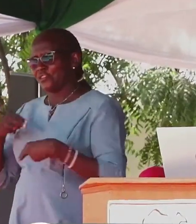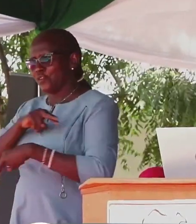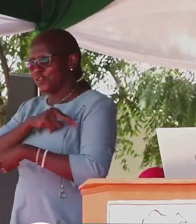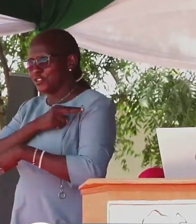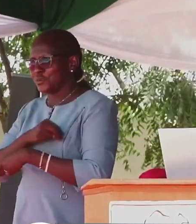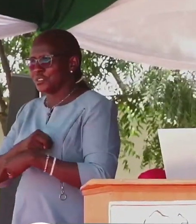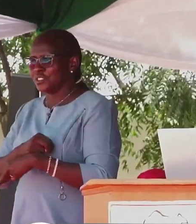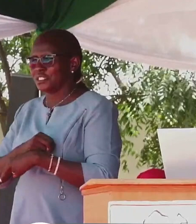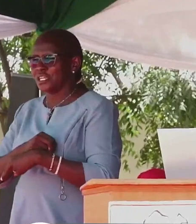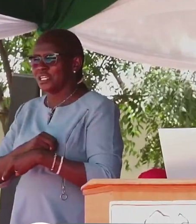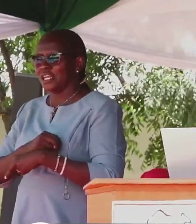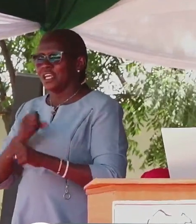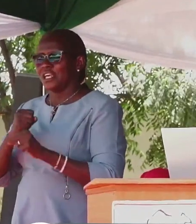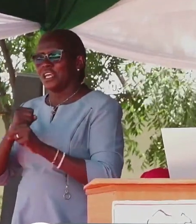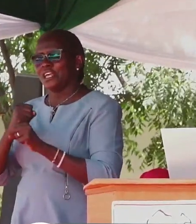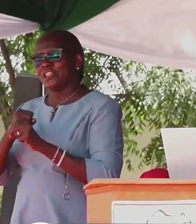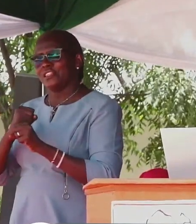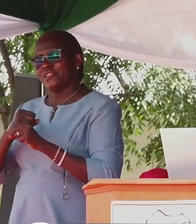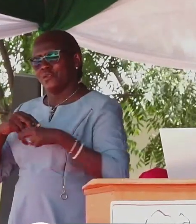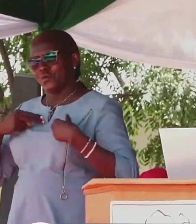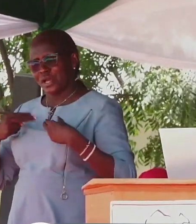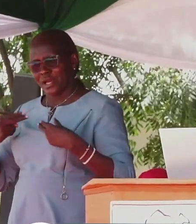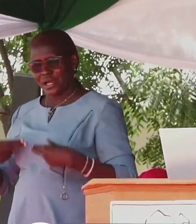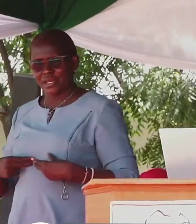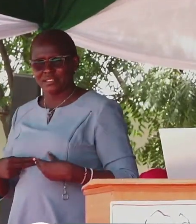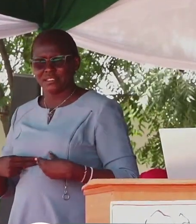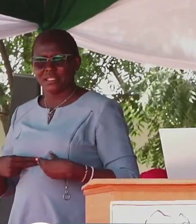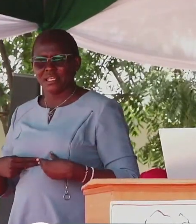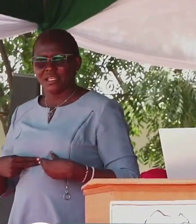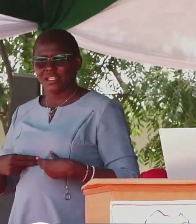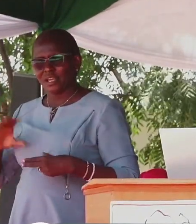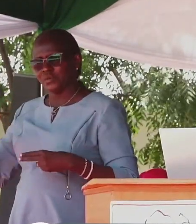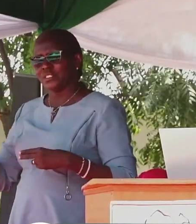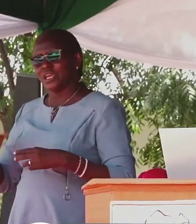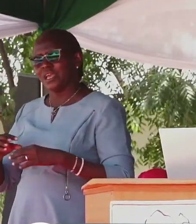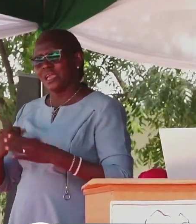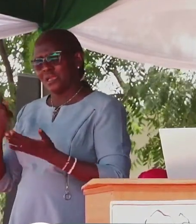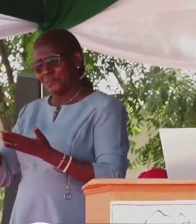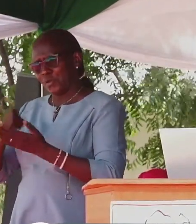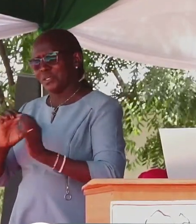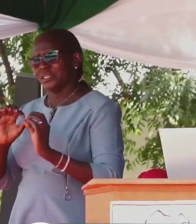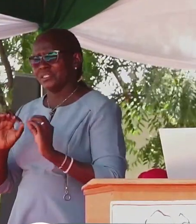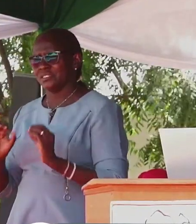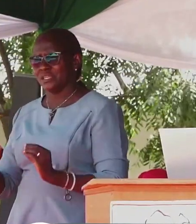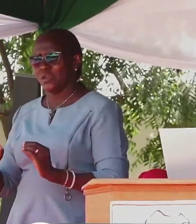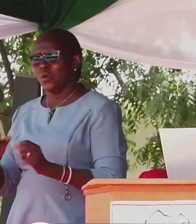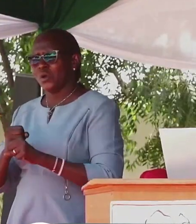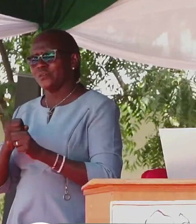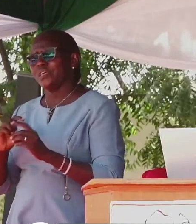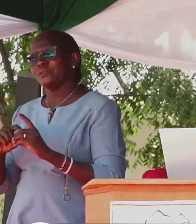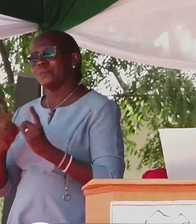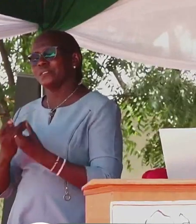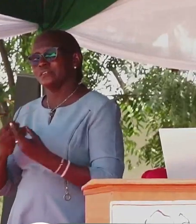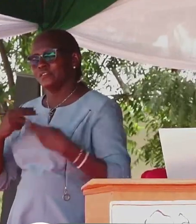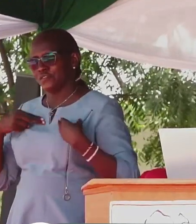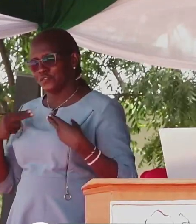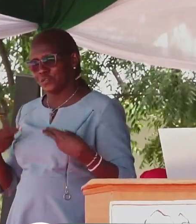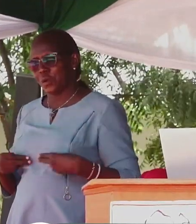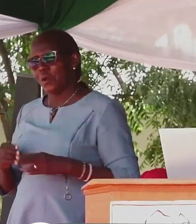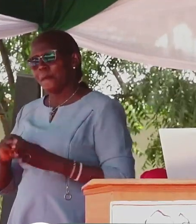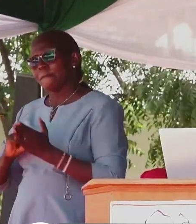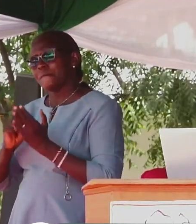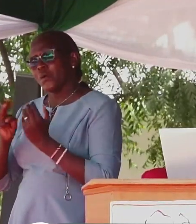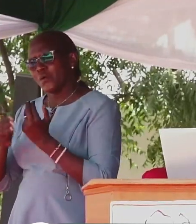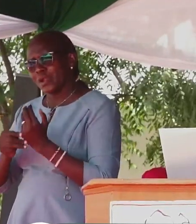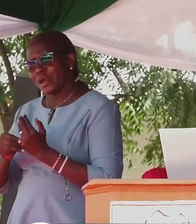community health workers. So far, the county has not employed the community health workers, but they are working with the Department of Health. In terms of programs